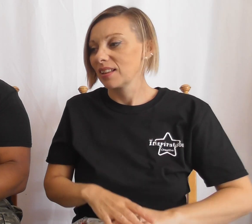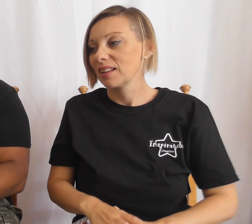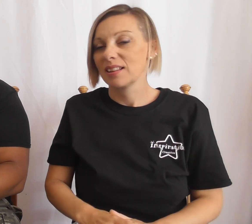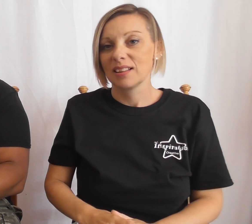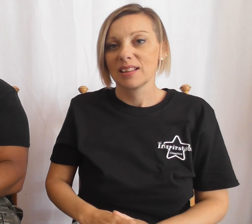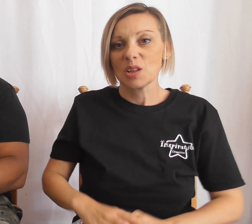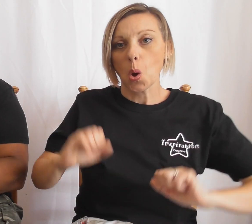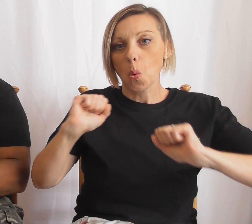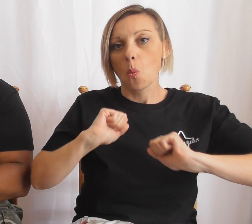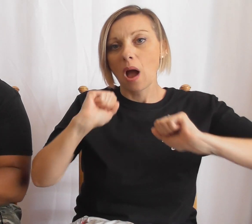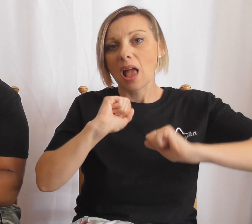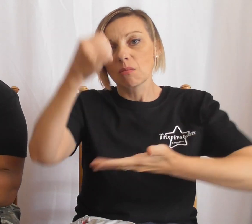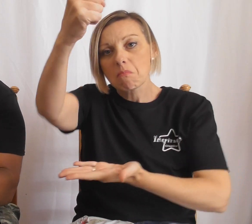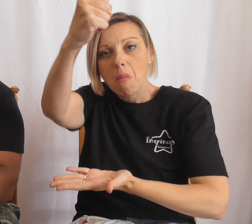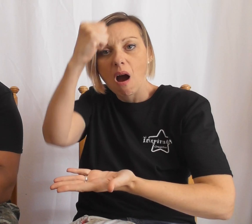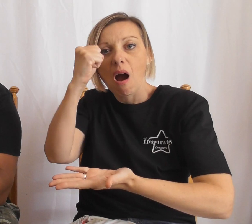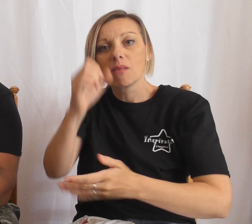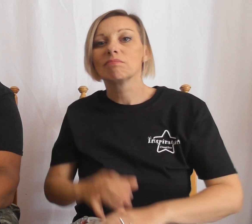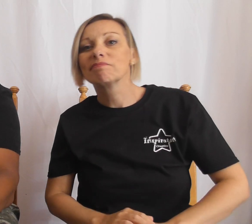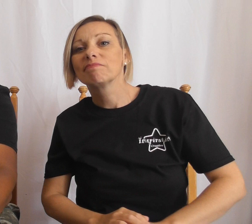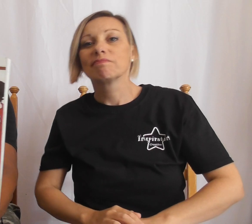And at the bar,